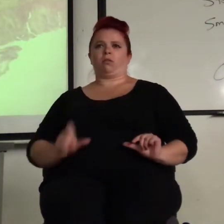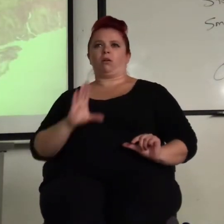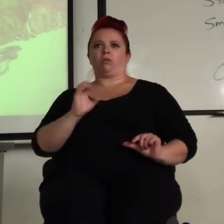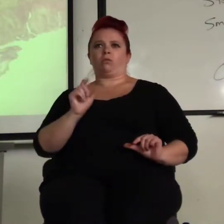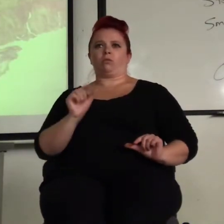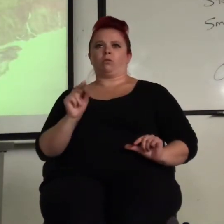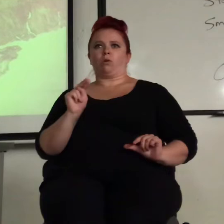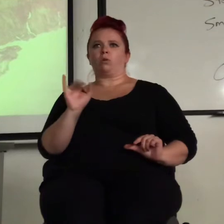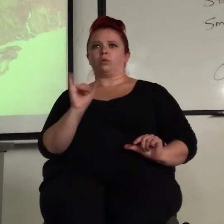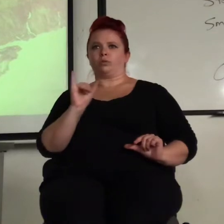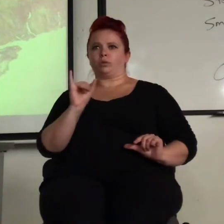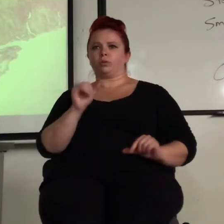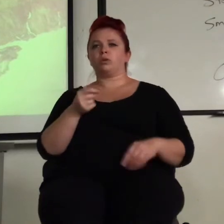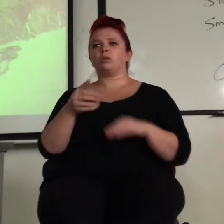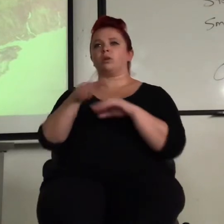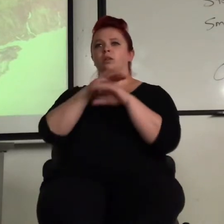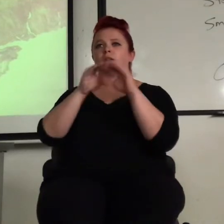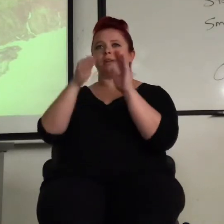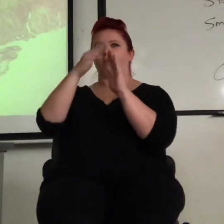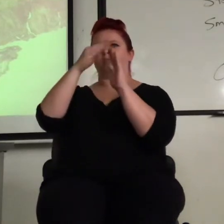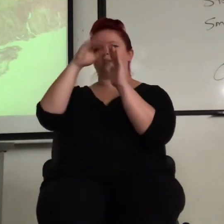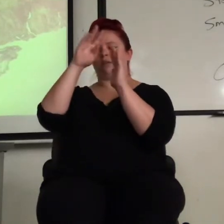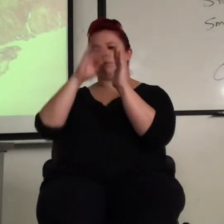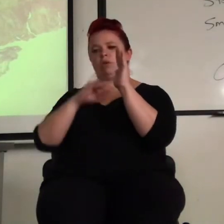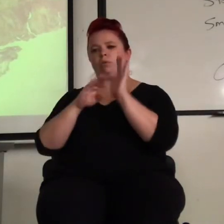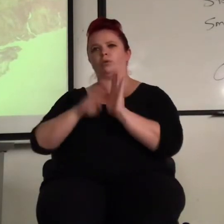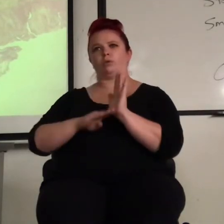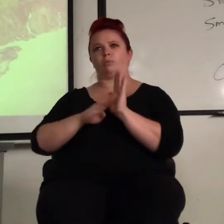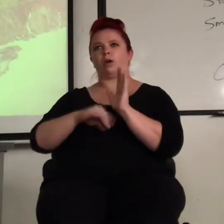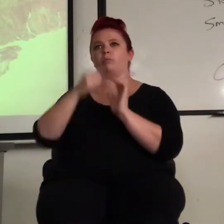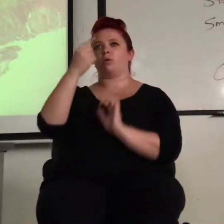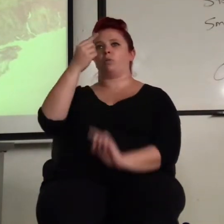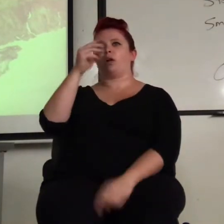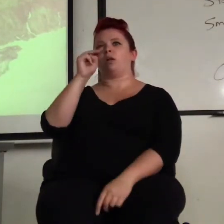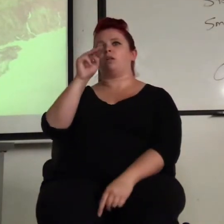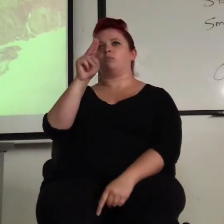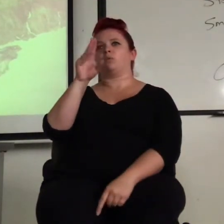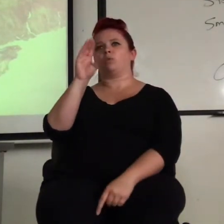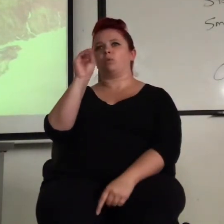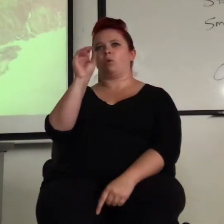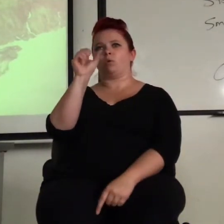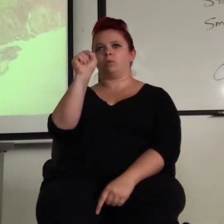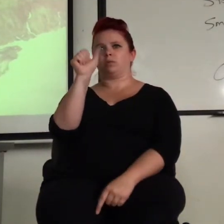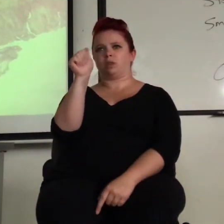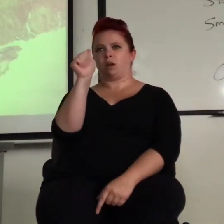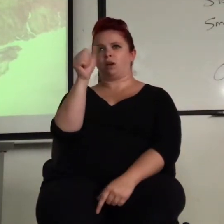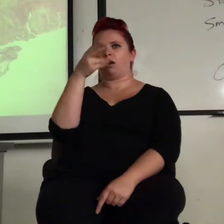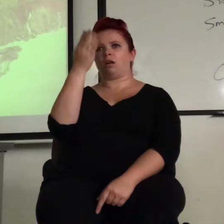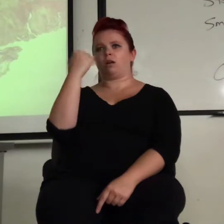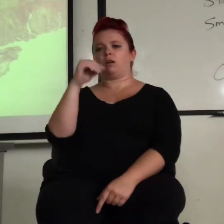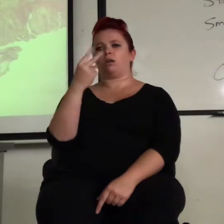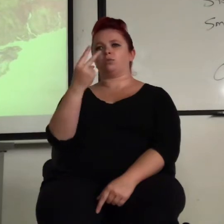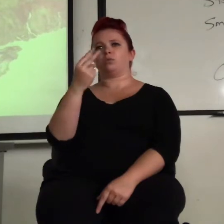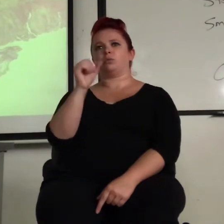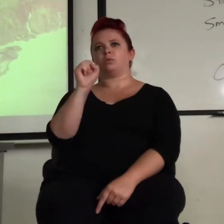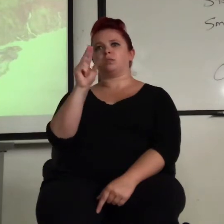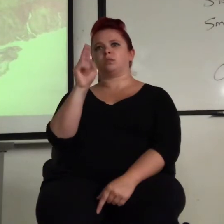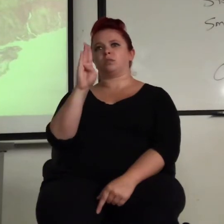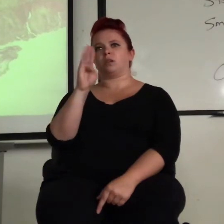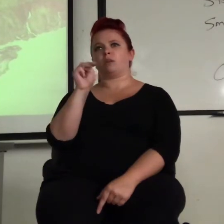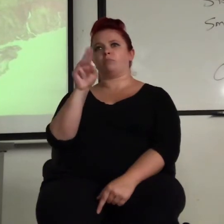Going through the layers, top to bottom. Number 1, mucosa. Number 2,